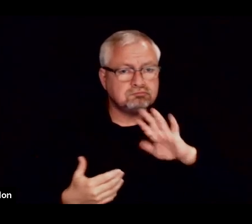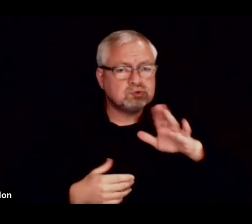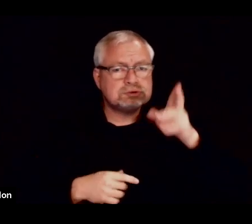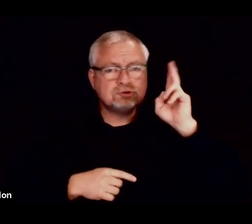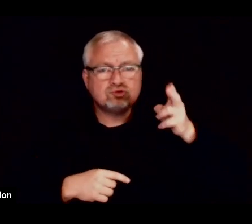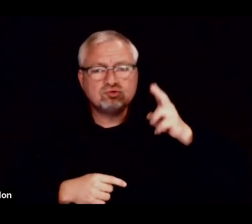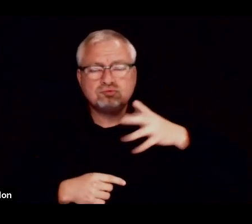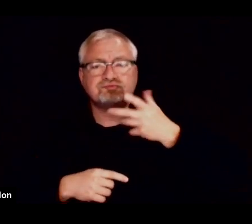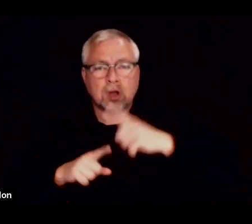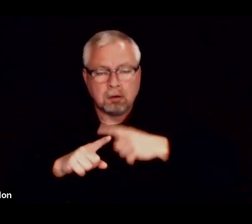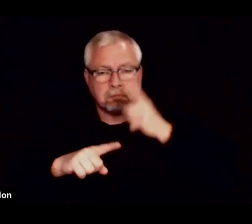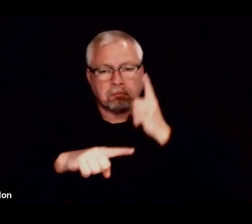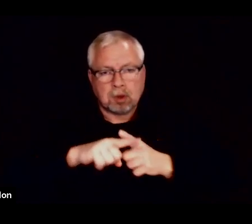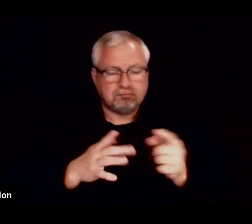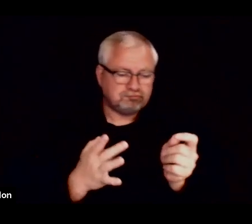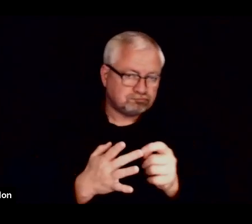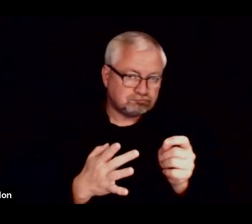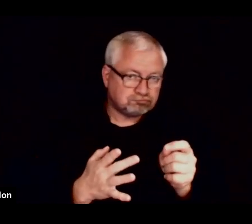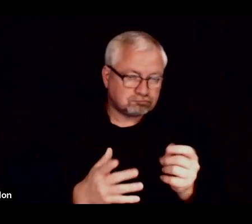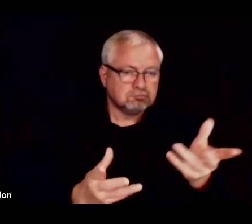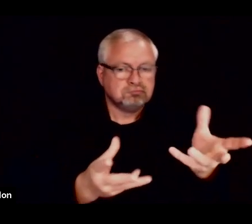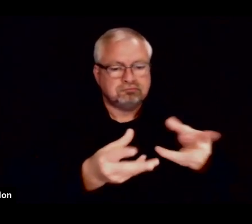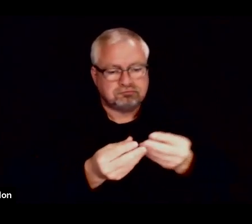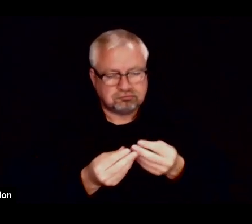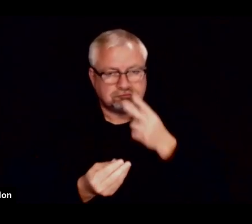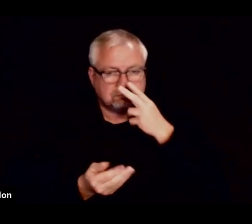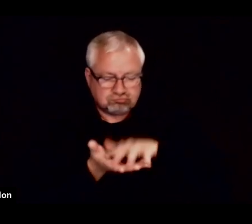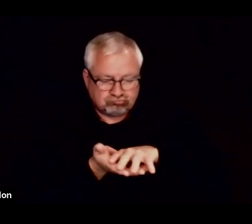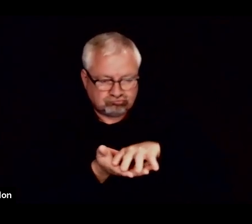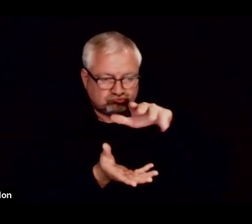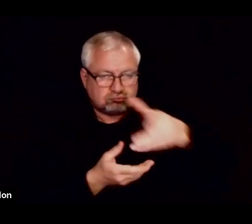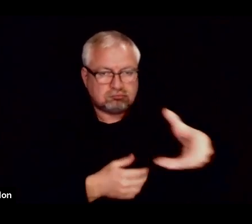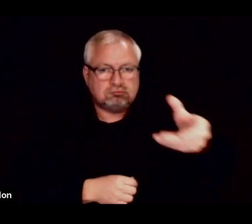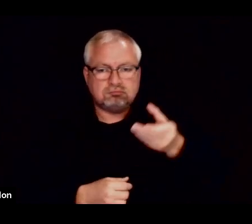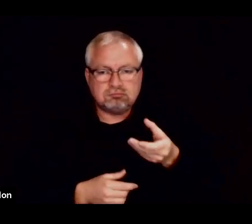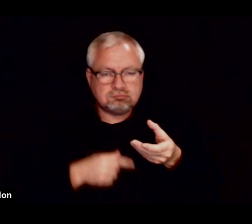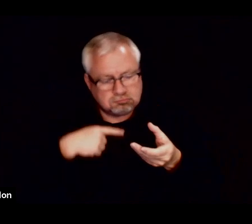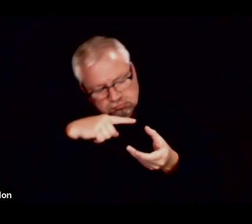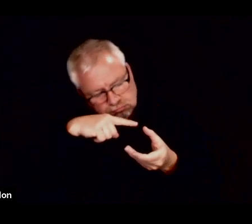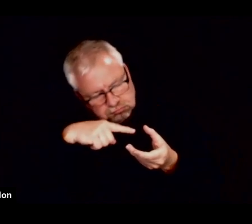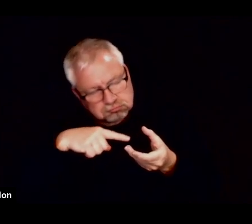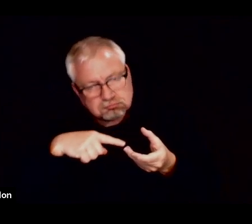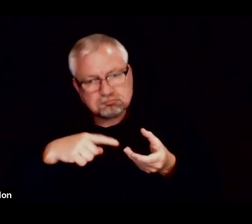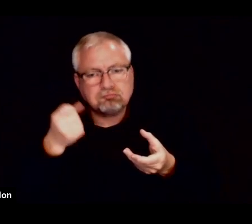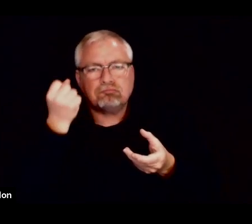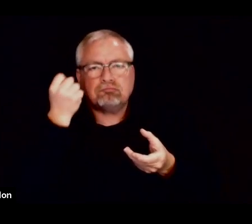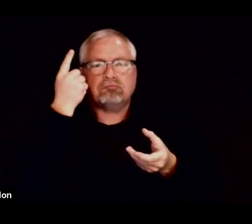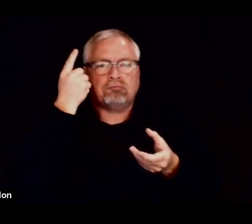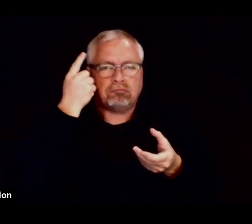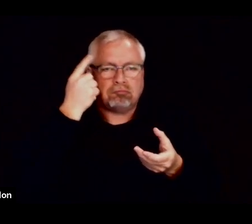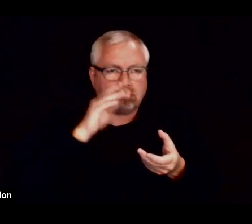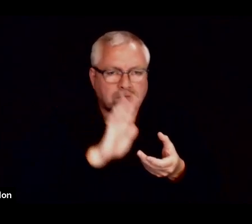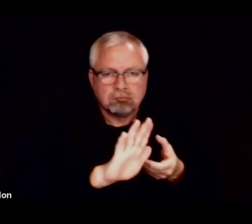of that. So we think that through this variety